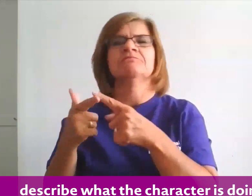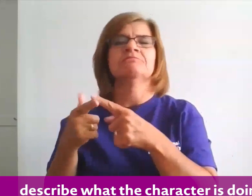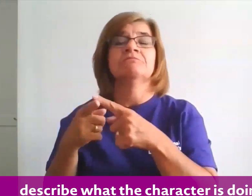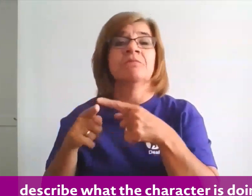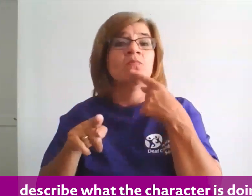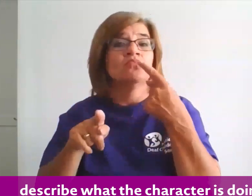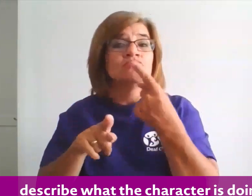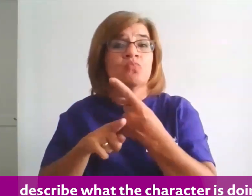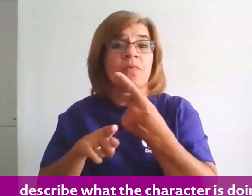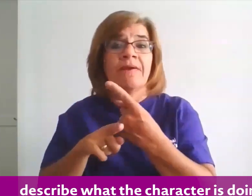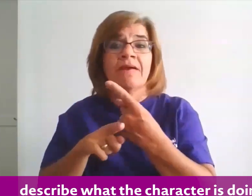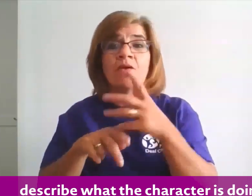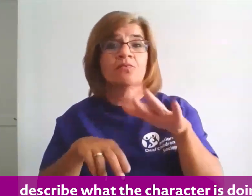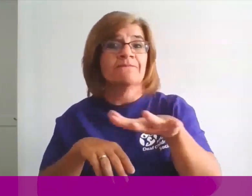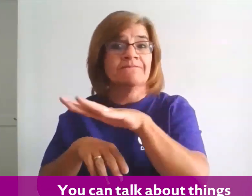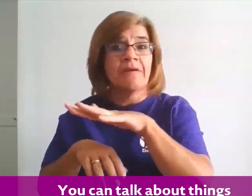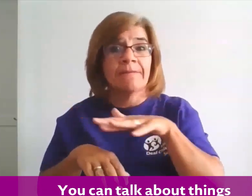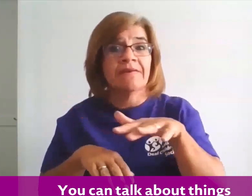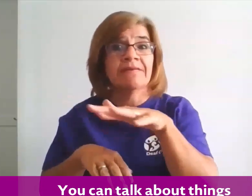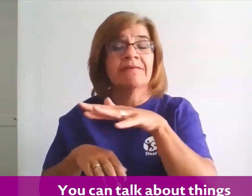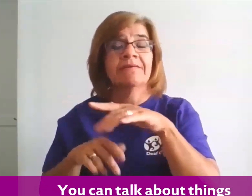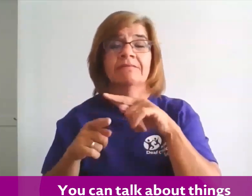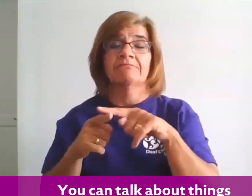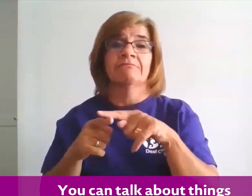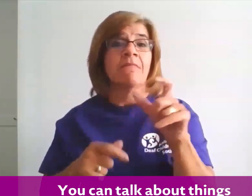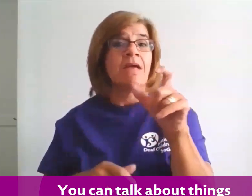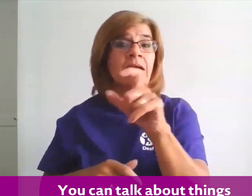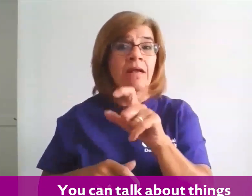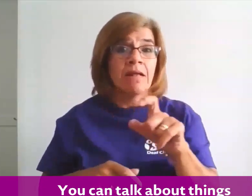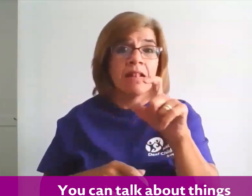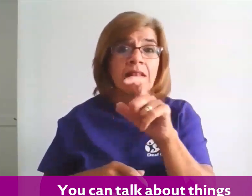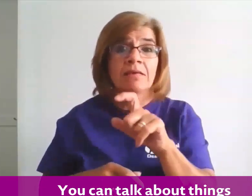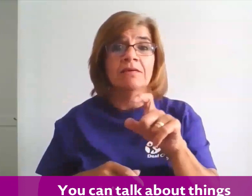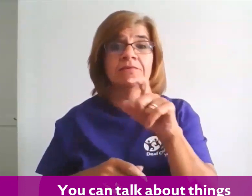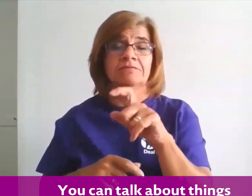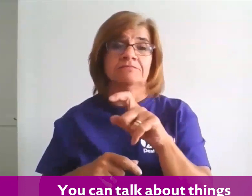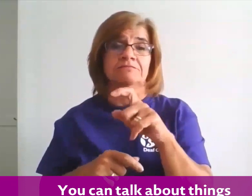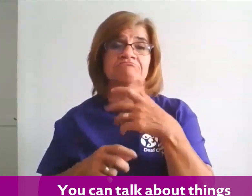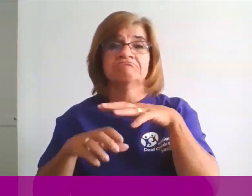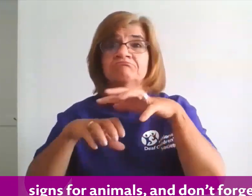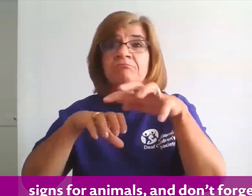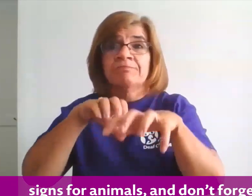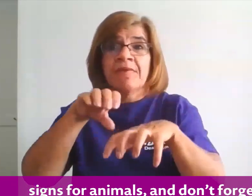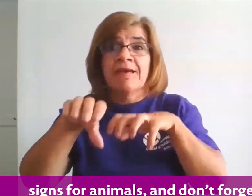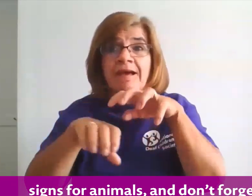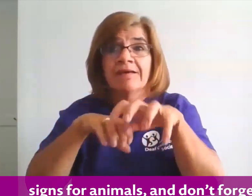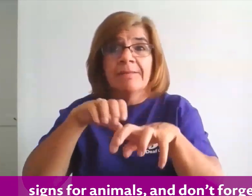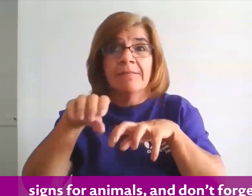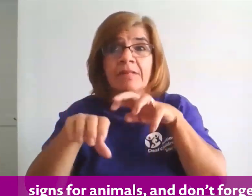Describe what the character's doing. You can talk about things like family, we can use colours, signs for